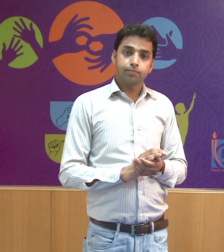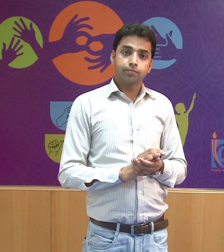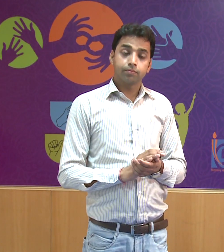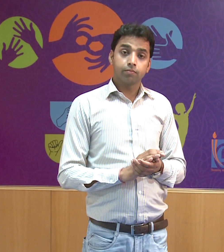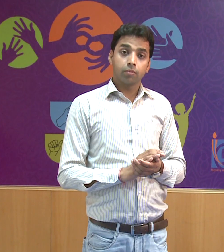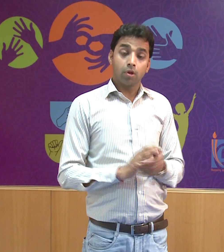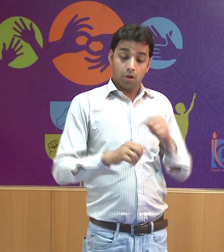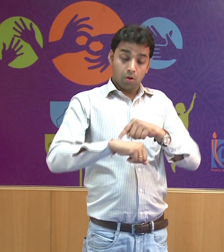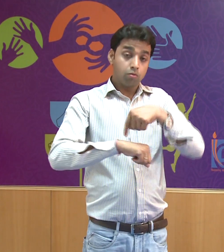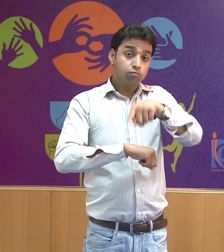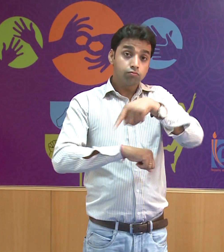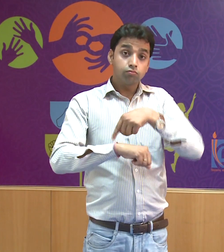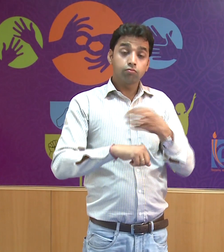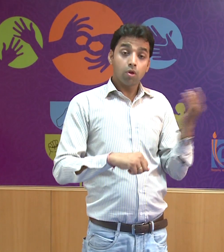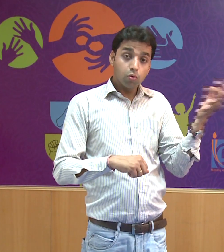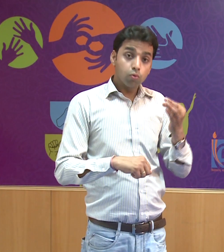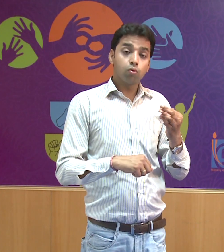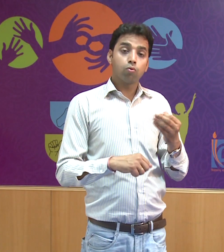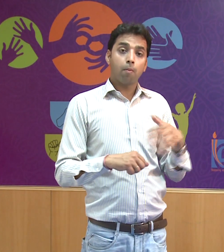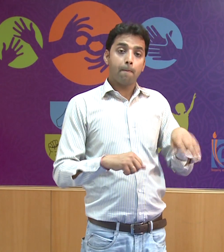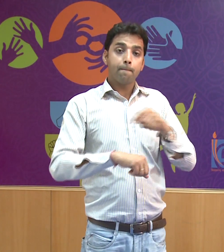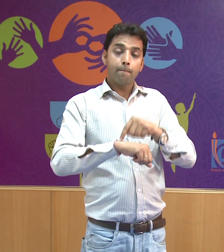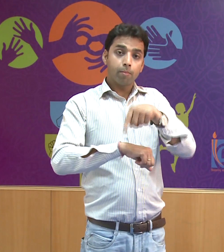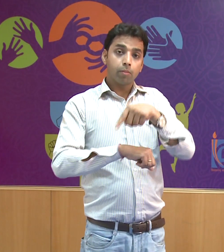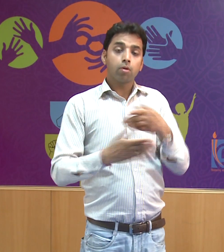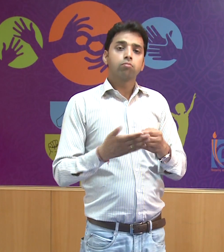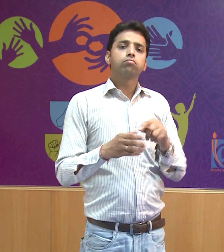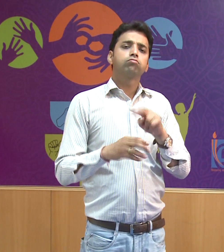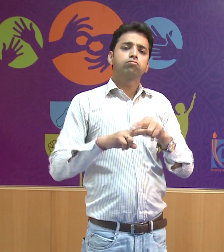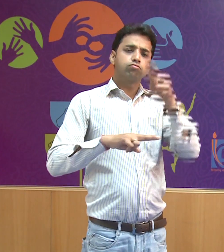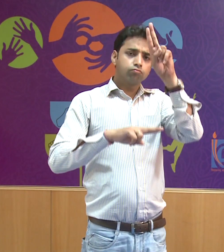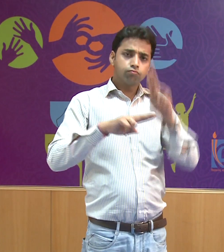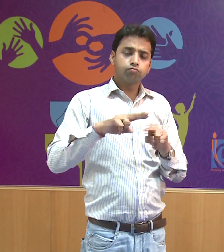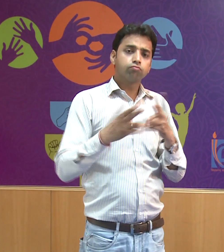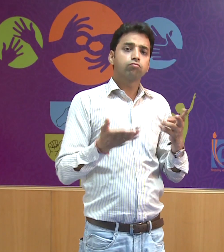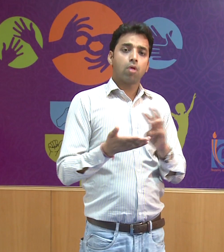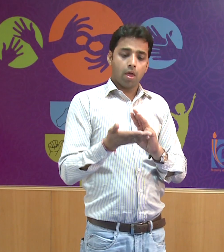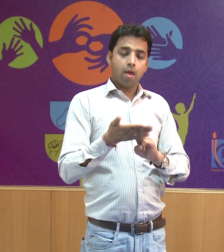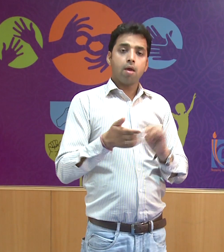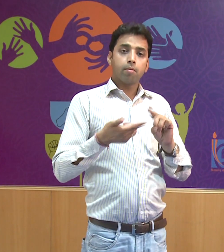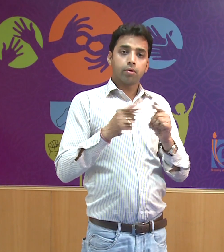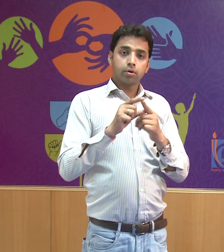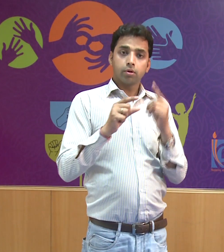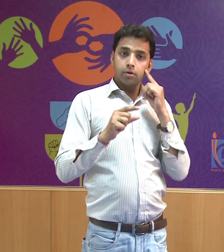during the modern period, many features of medieval age continued,